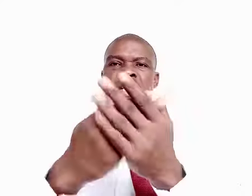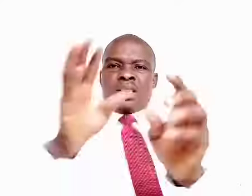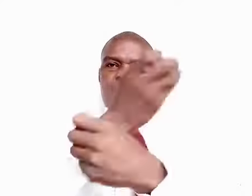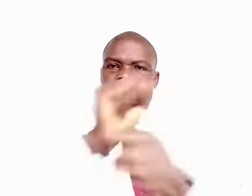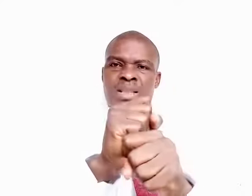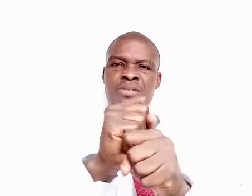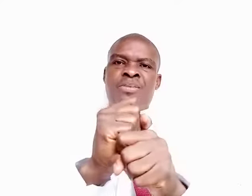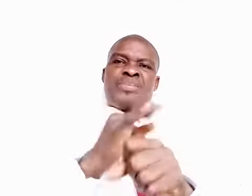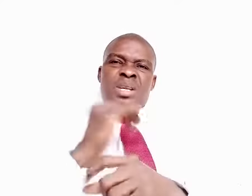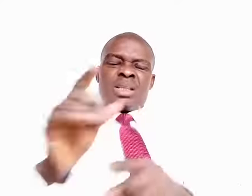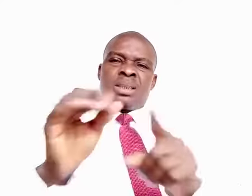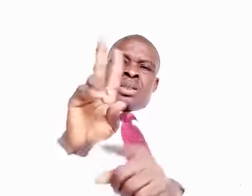equals